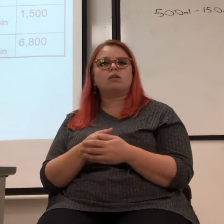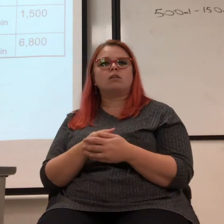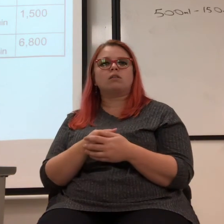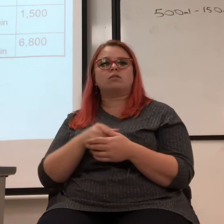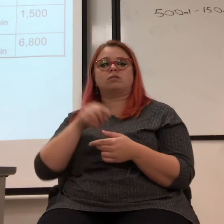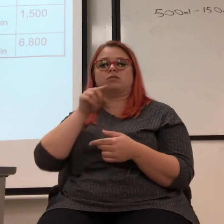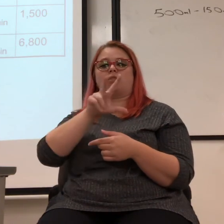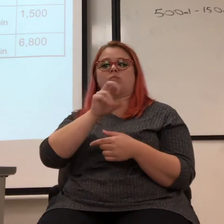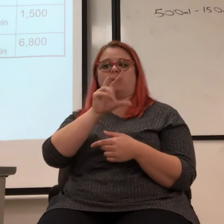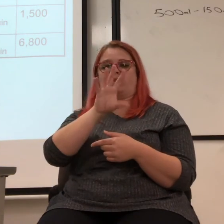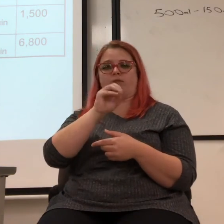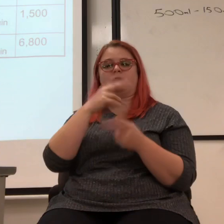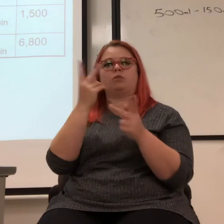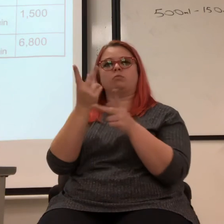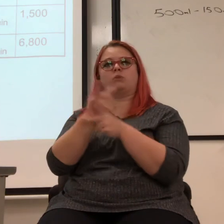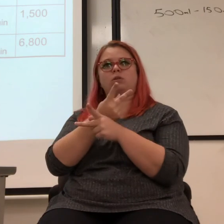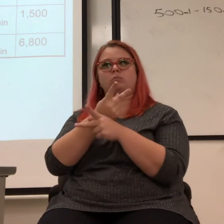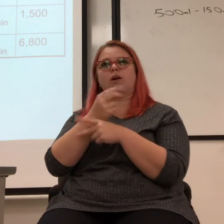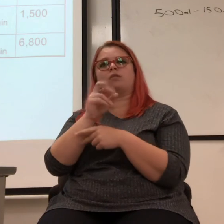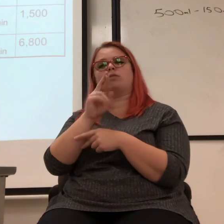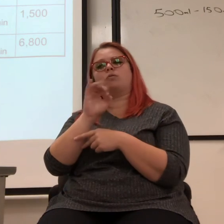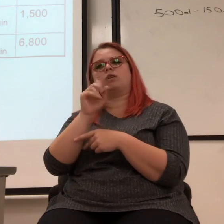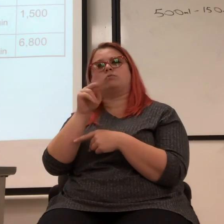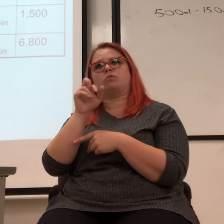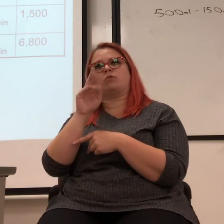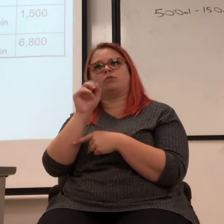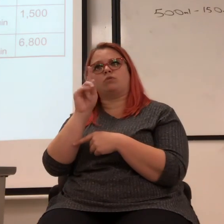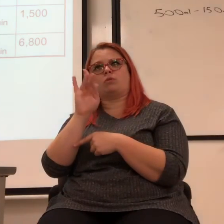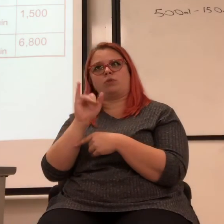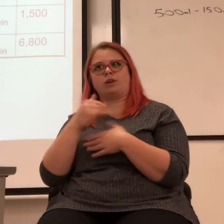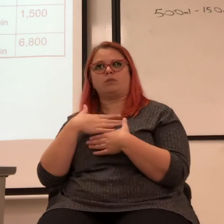Multiply that by the respiratory rate,